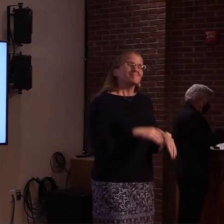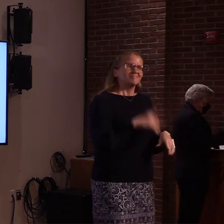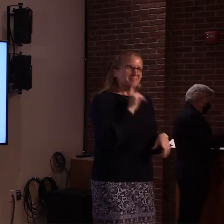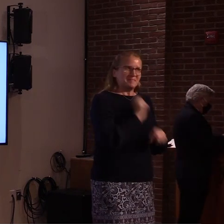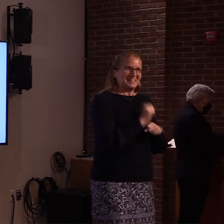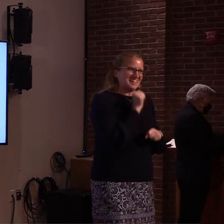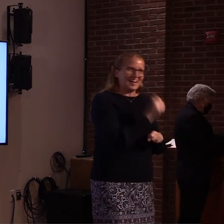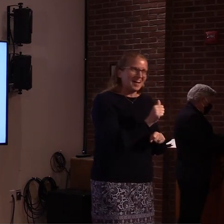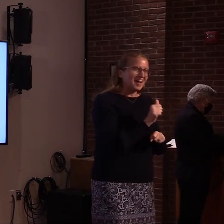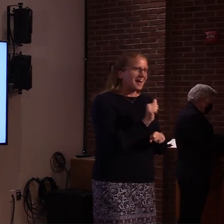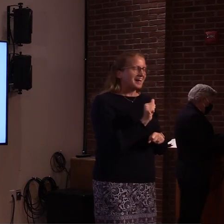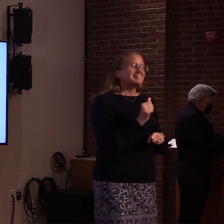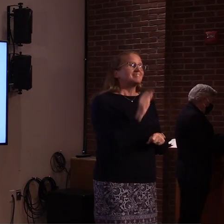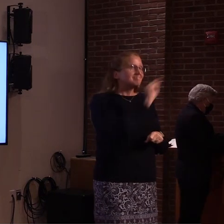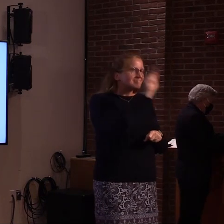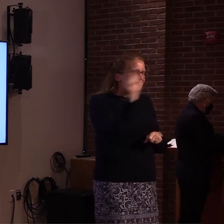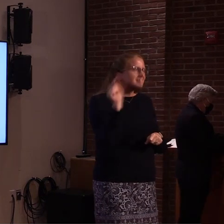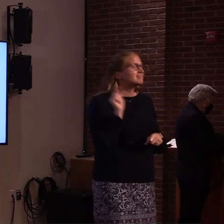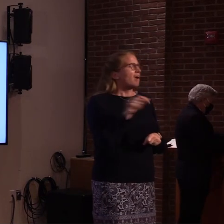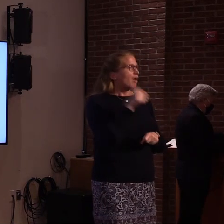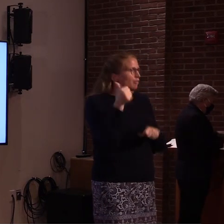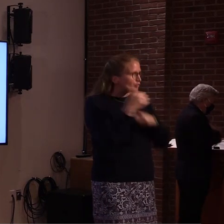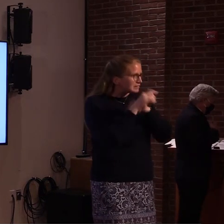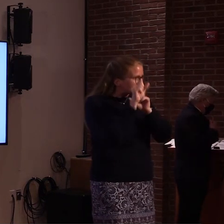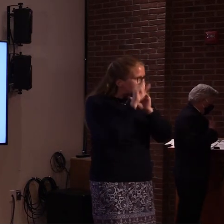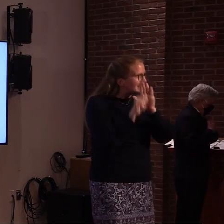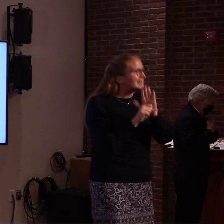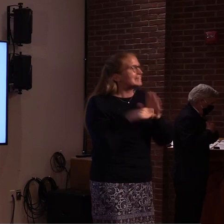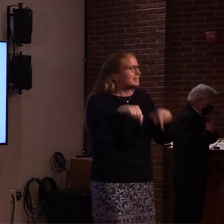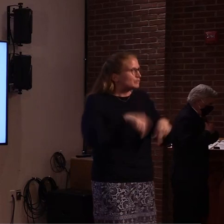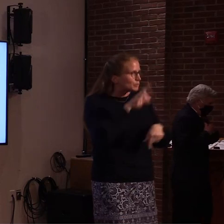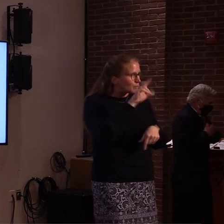on here and around the world quite a bit.